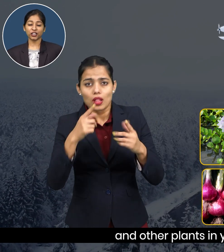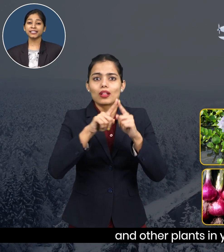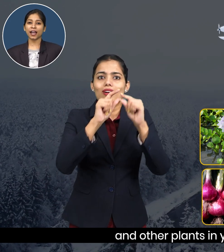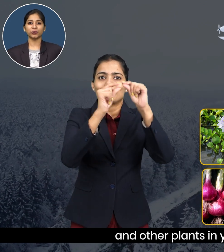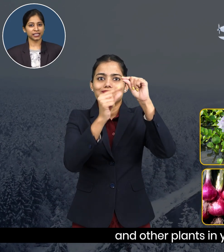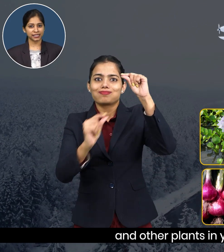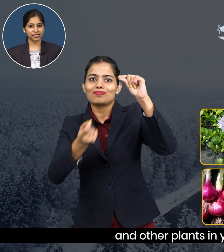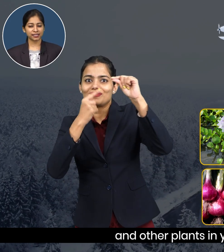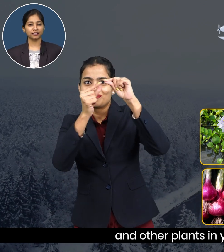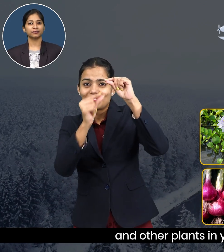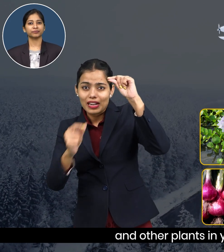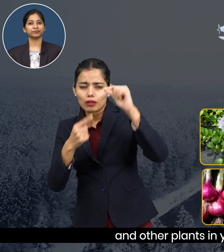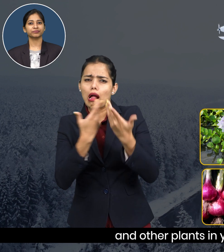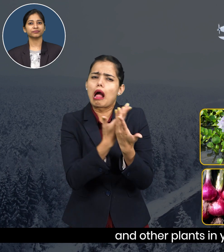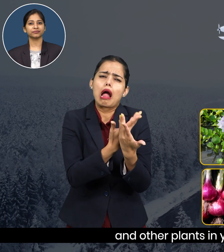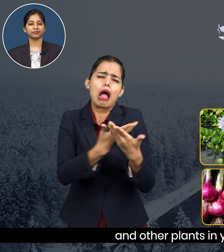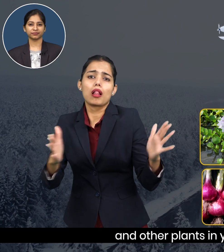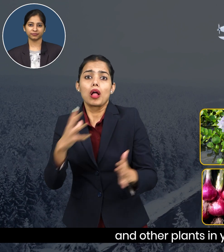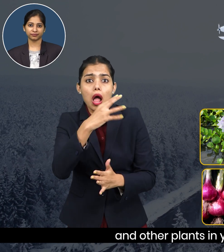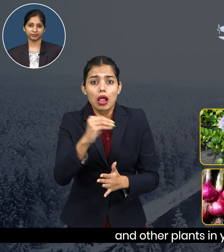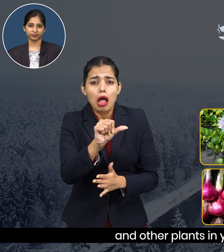plants in your surroundings.